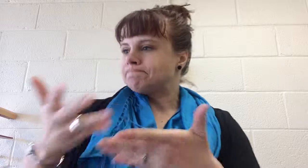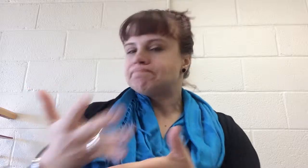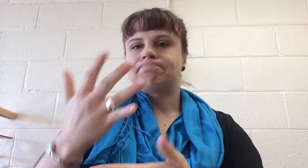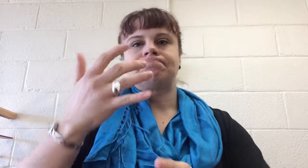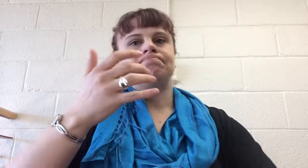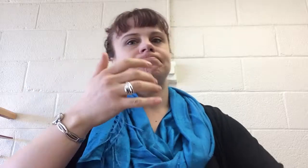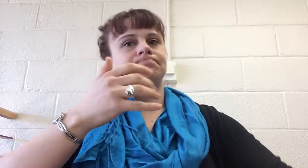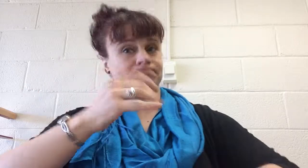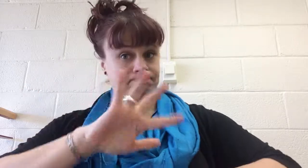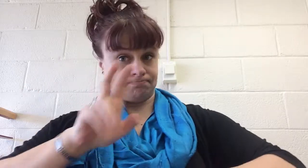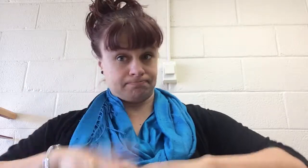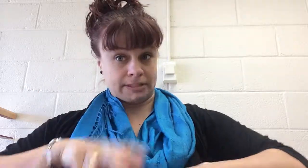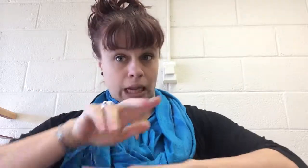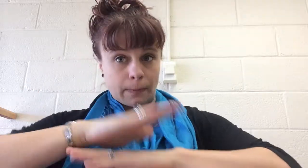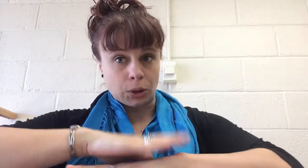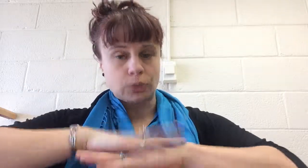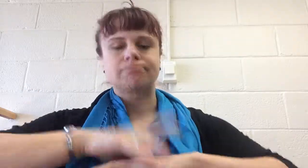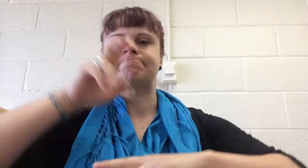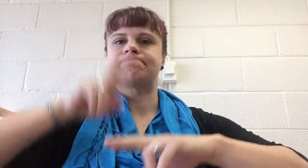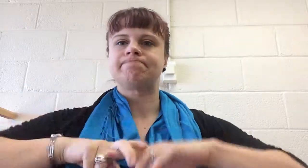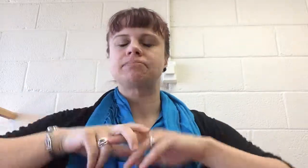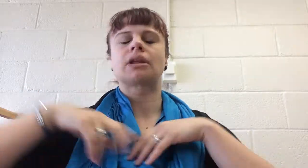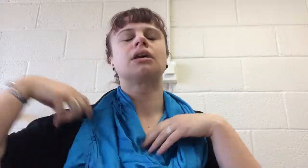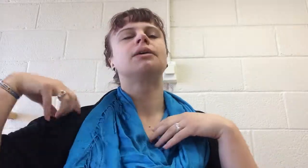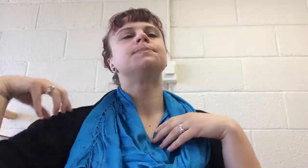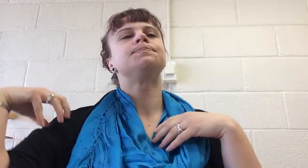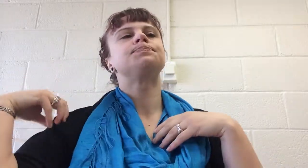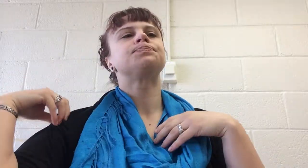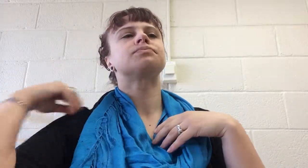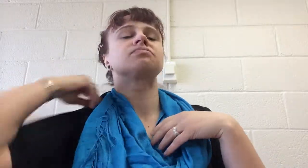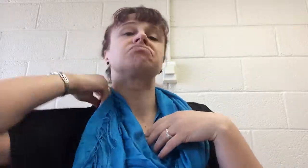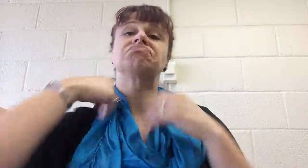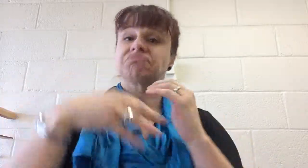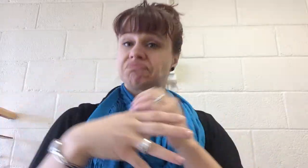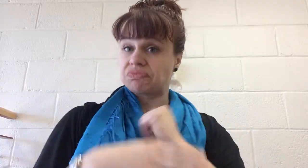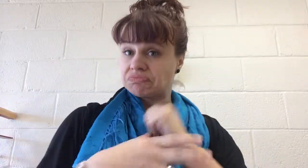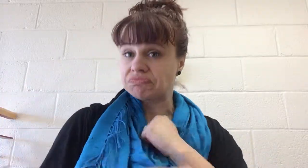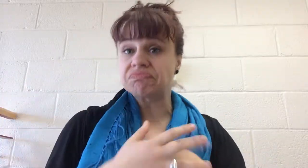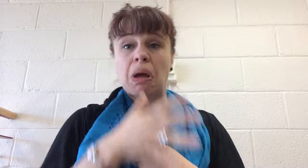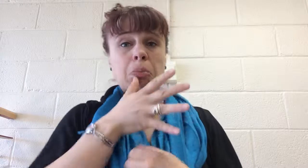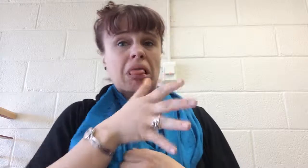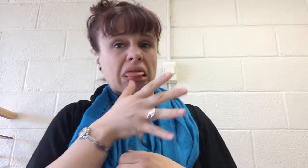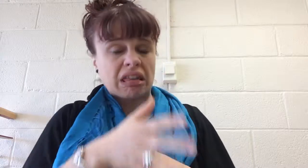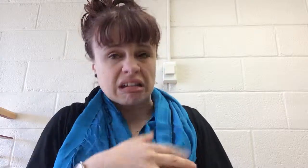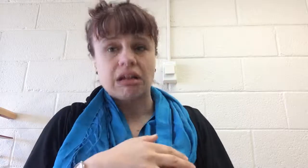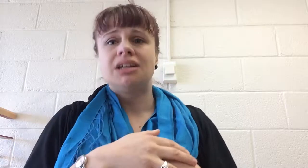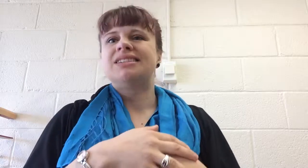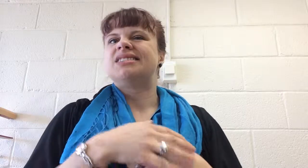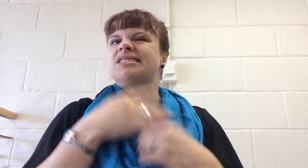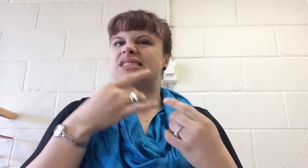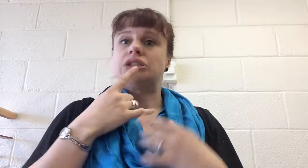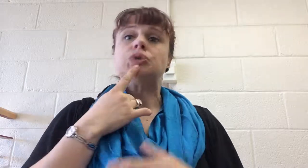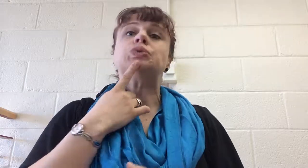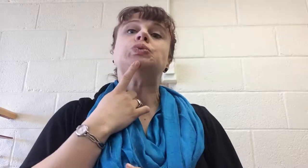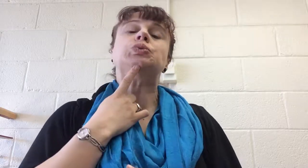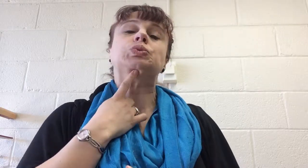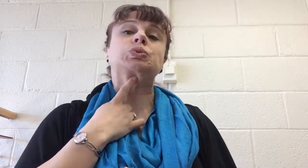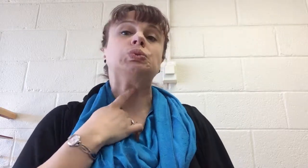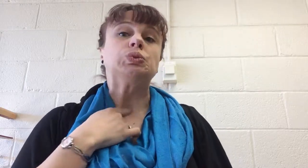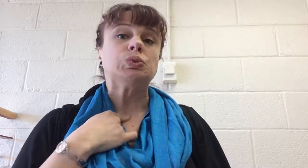and the vomiting, a normal needle couldn't be inserted, so they used a small bore needle instead. I